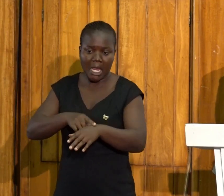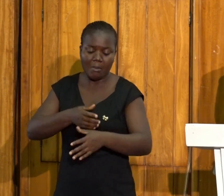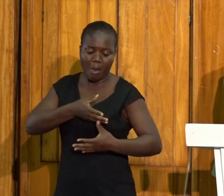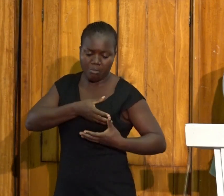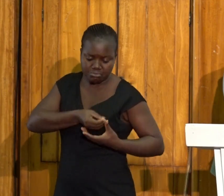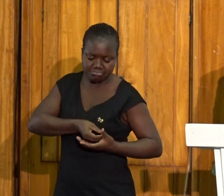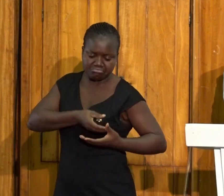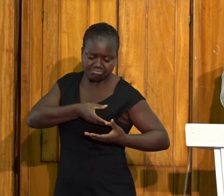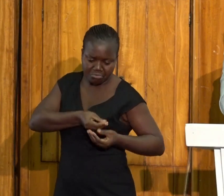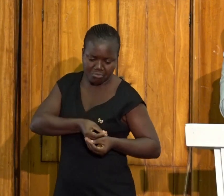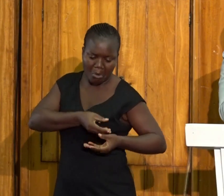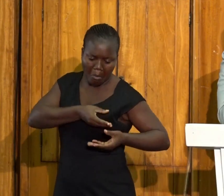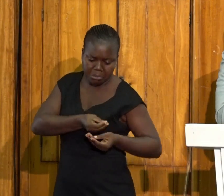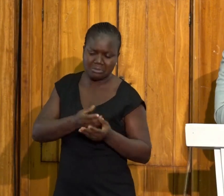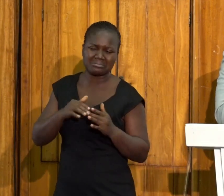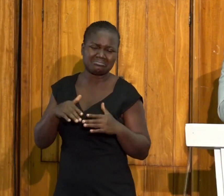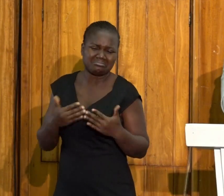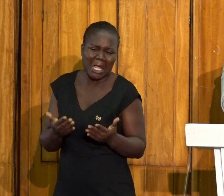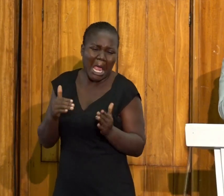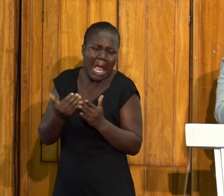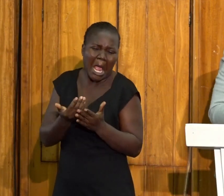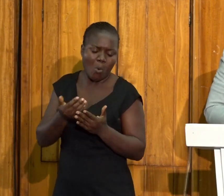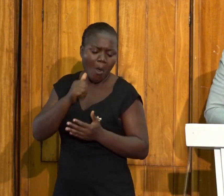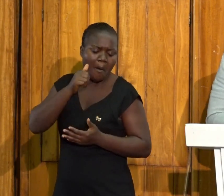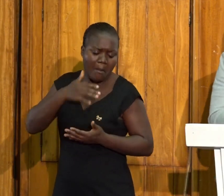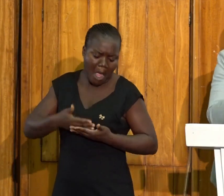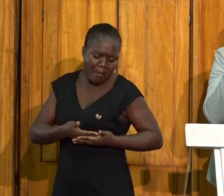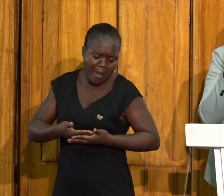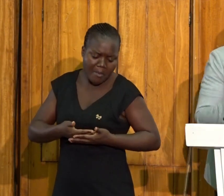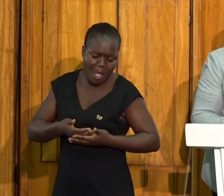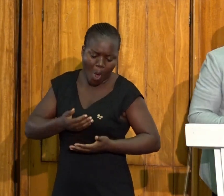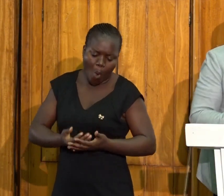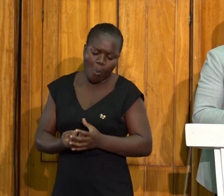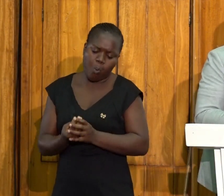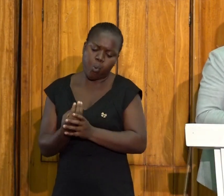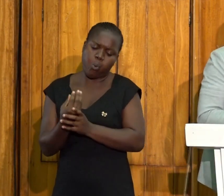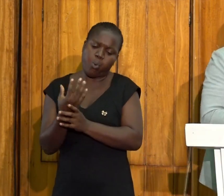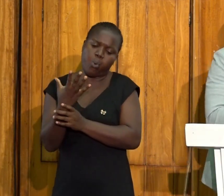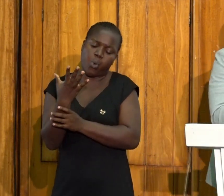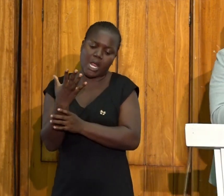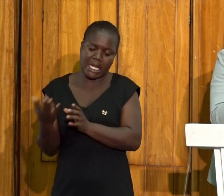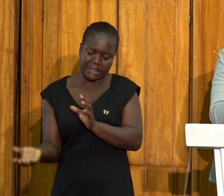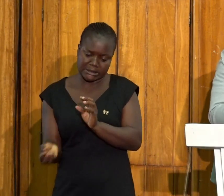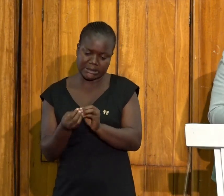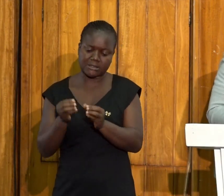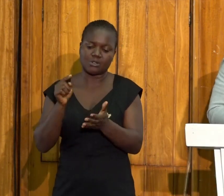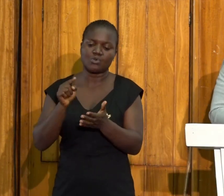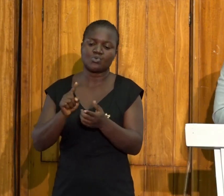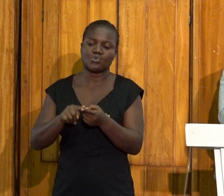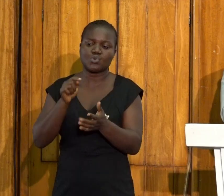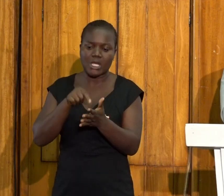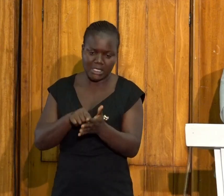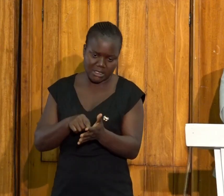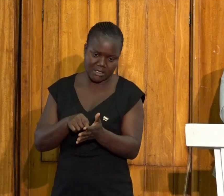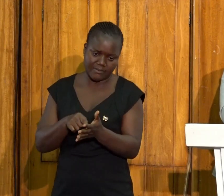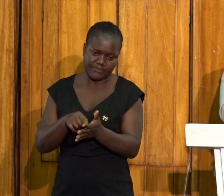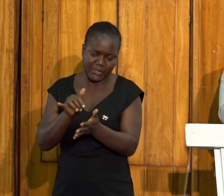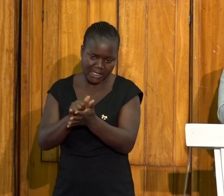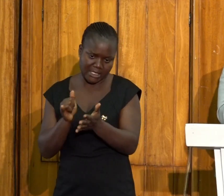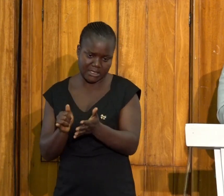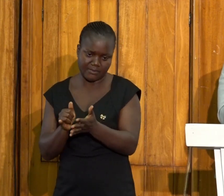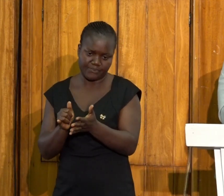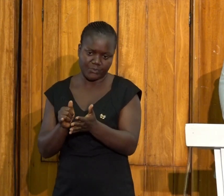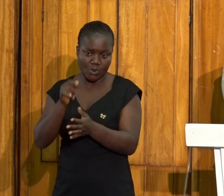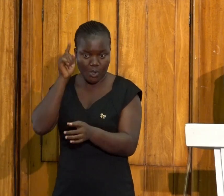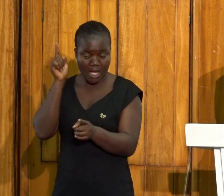infants, we're looking at how are they growing and all that. And in addition to that, we also look at acceptability. So we are interviewing some of the